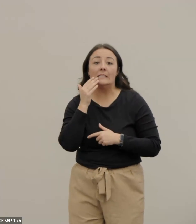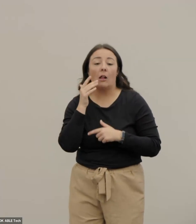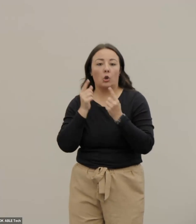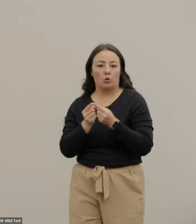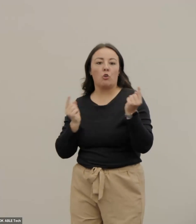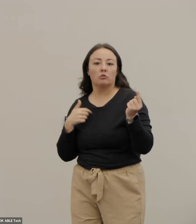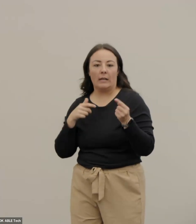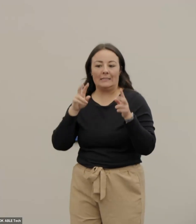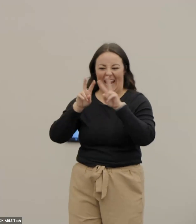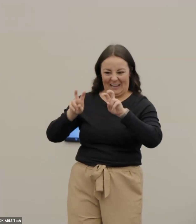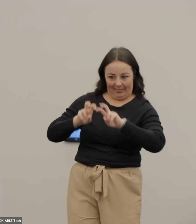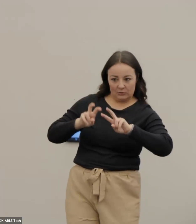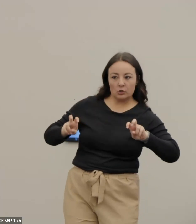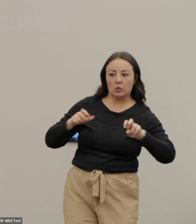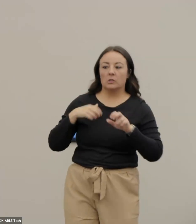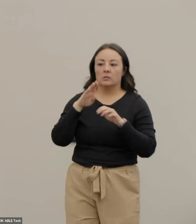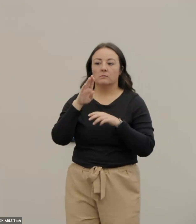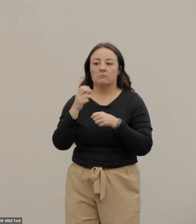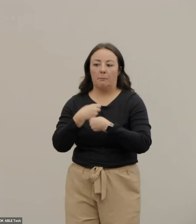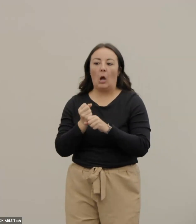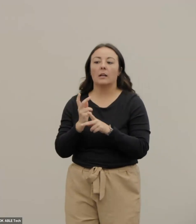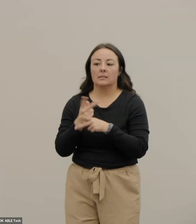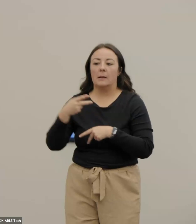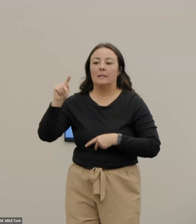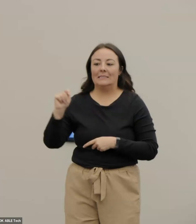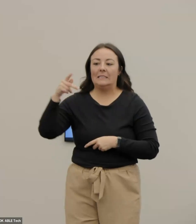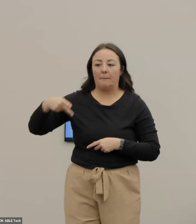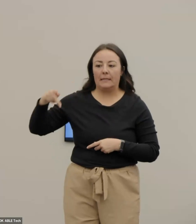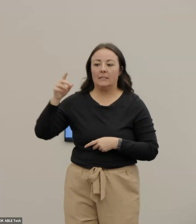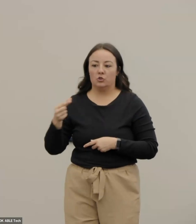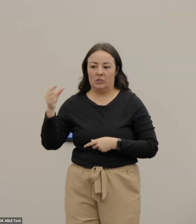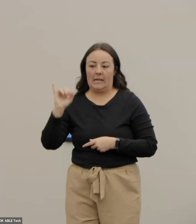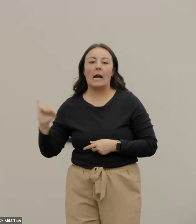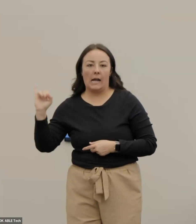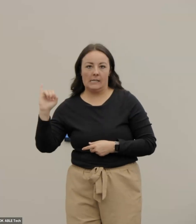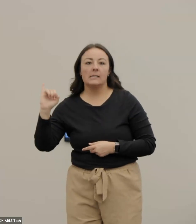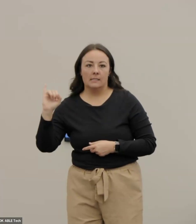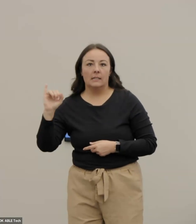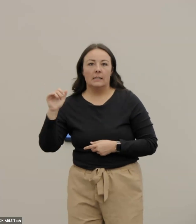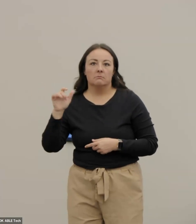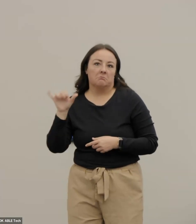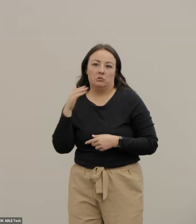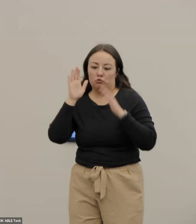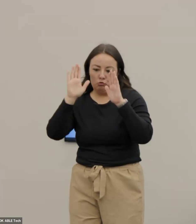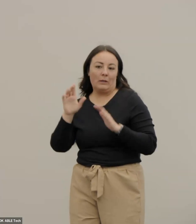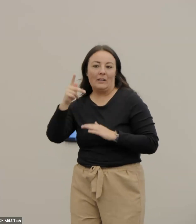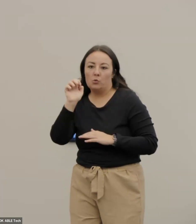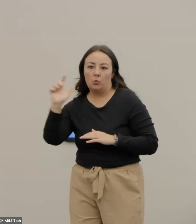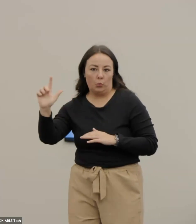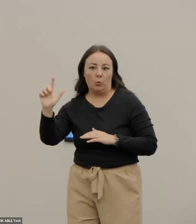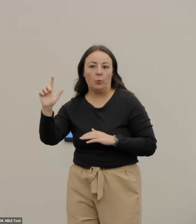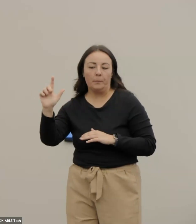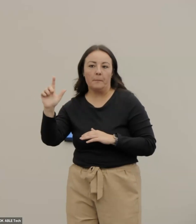product is by TPGI. And it's very similar to Rob's tool as well, but it's a great